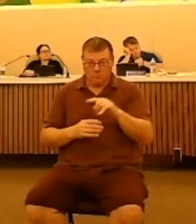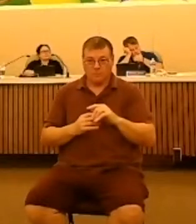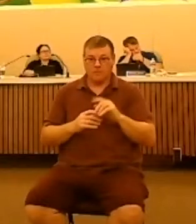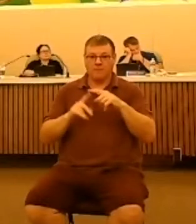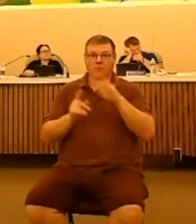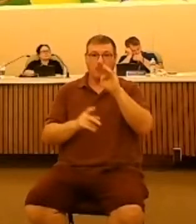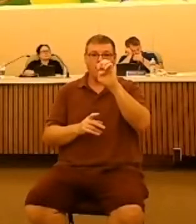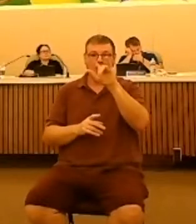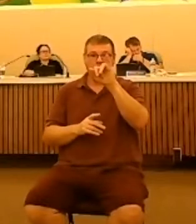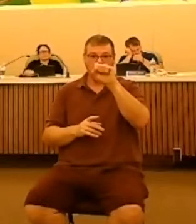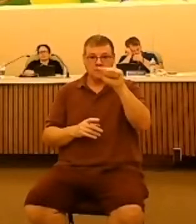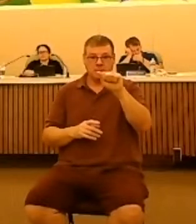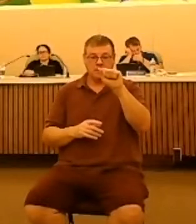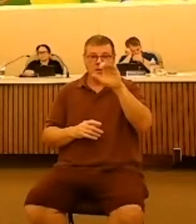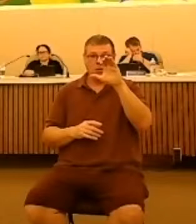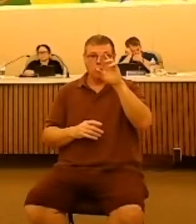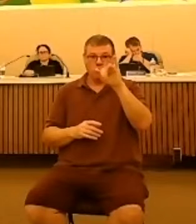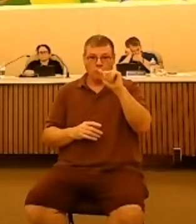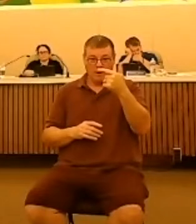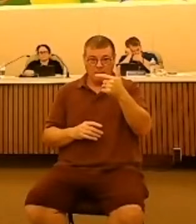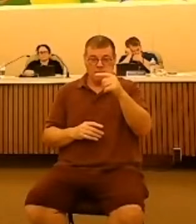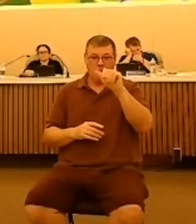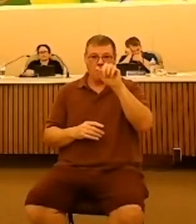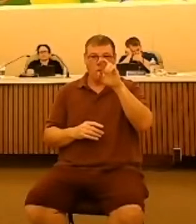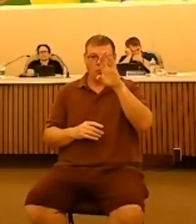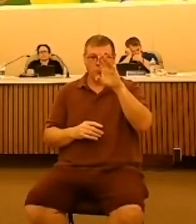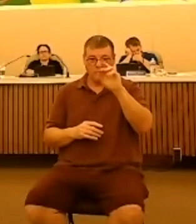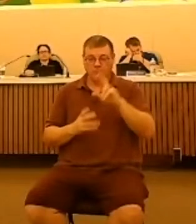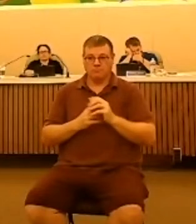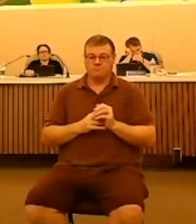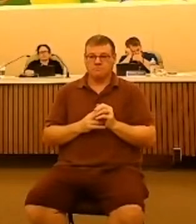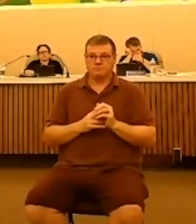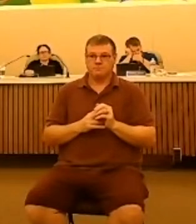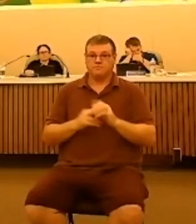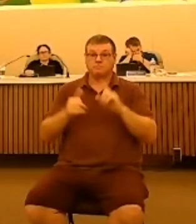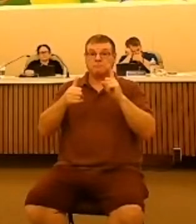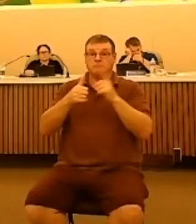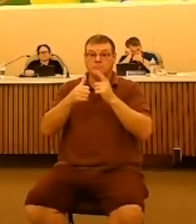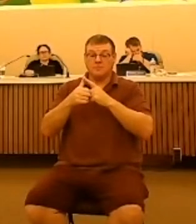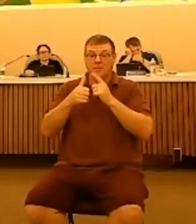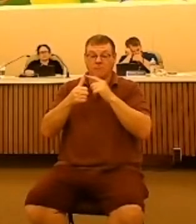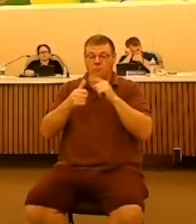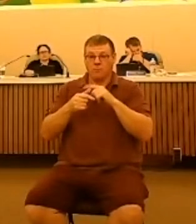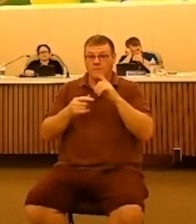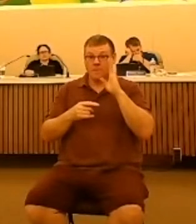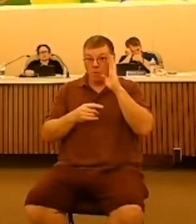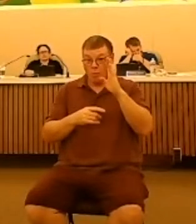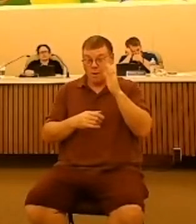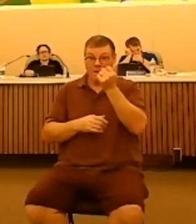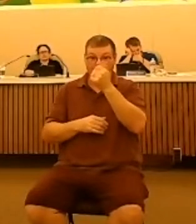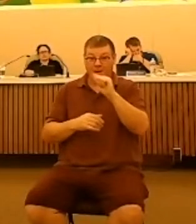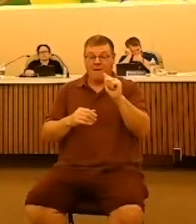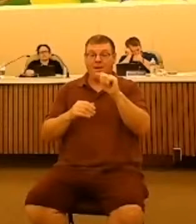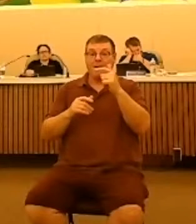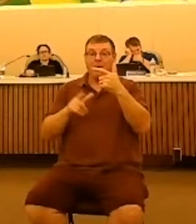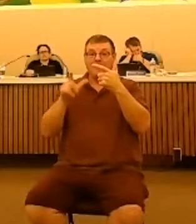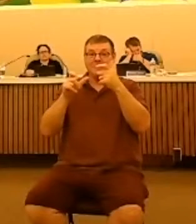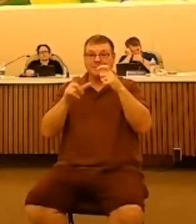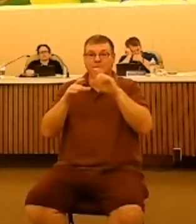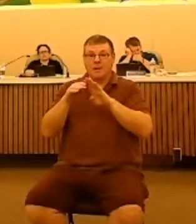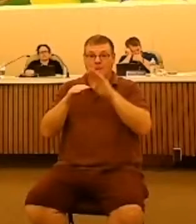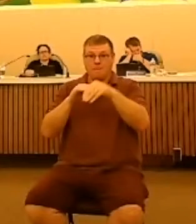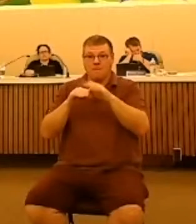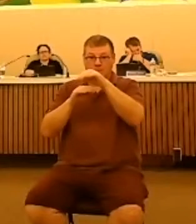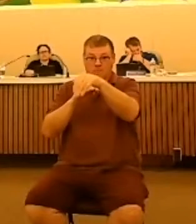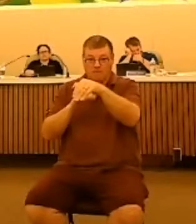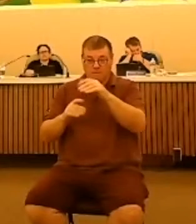Melissa and Craig Barber. I just want to make sure that we get those covered. First one is, are there going to be any speed bumps on Authors or